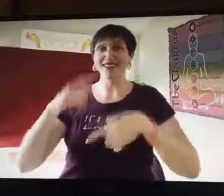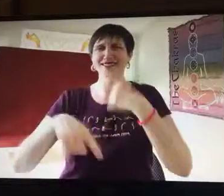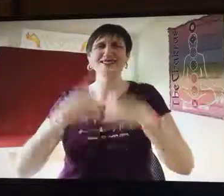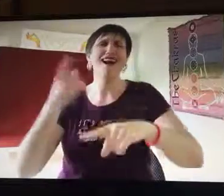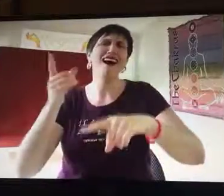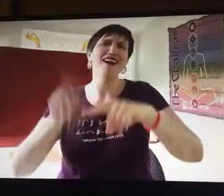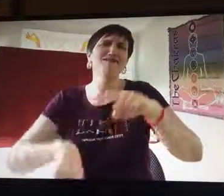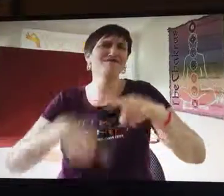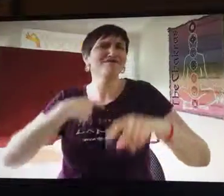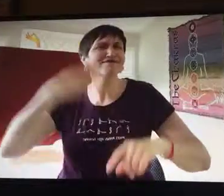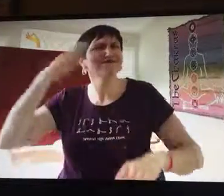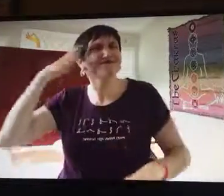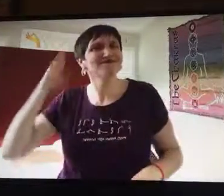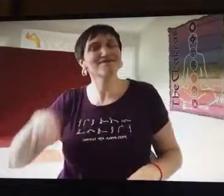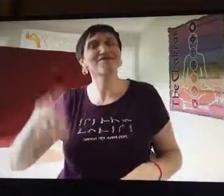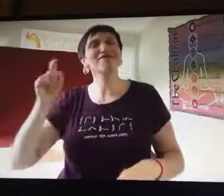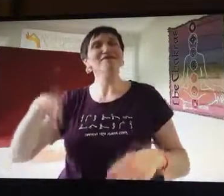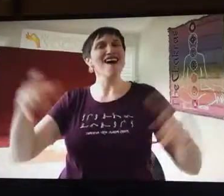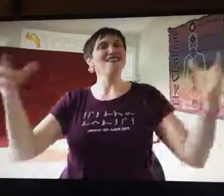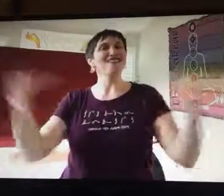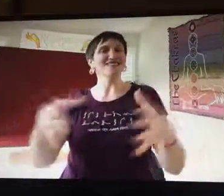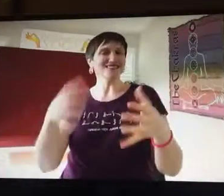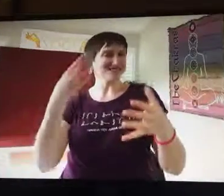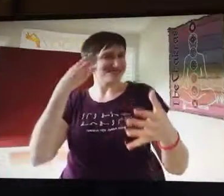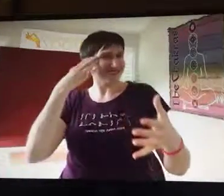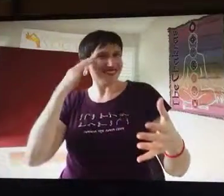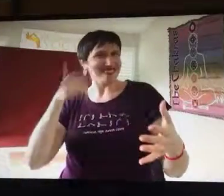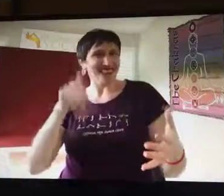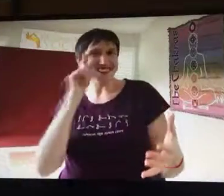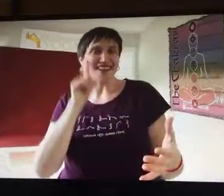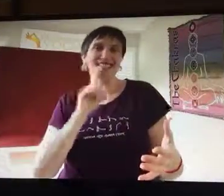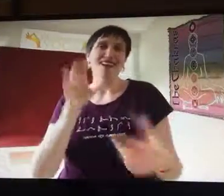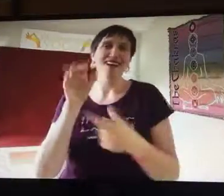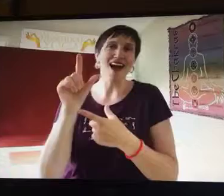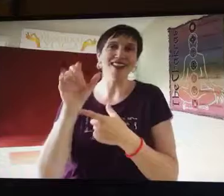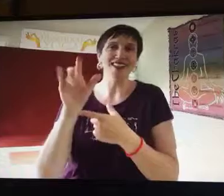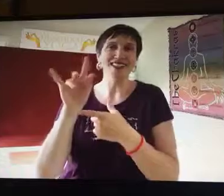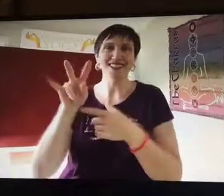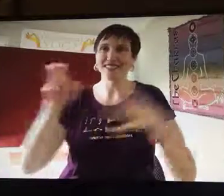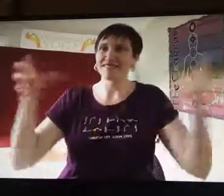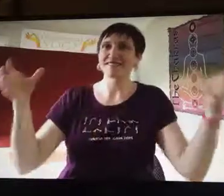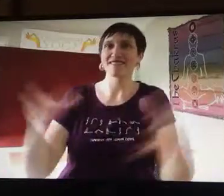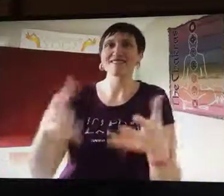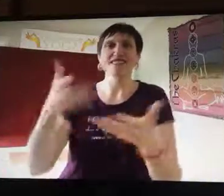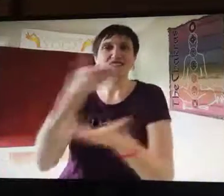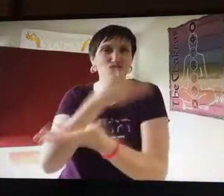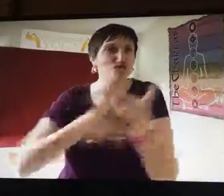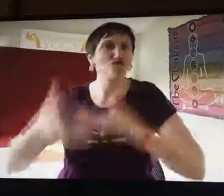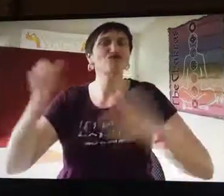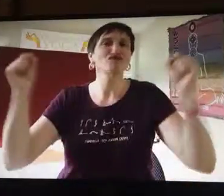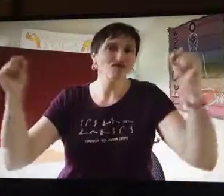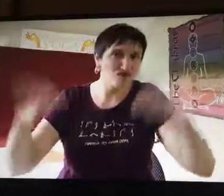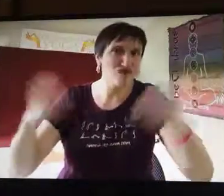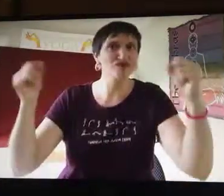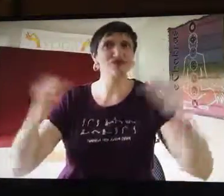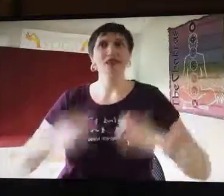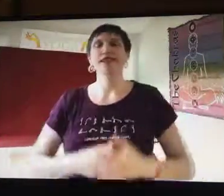myself, well, I accepted it. I thought it was awesome. But I couldn't really do that because of the deaf world. We really